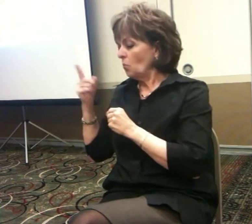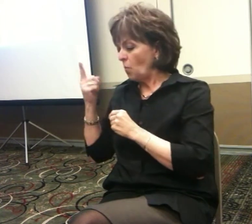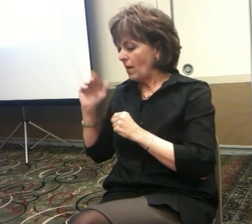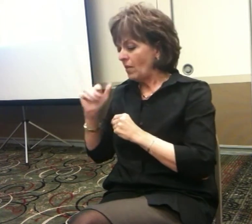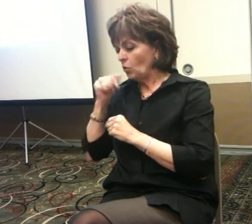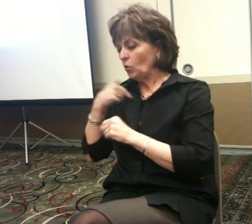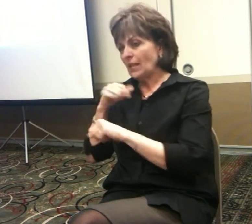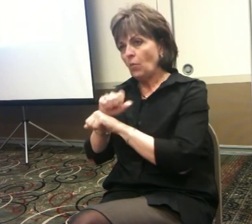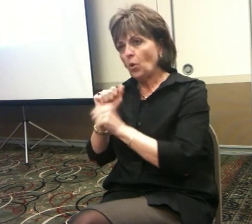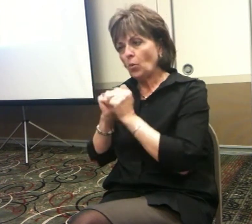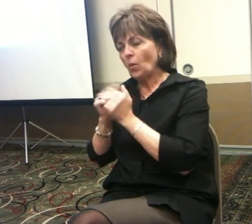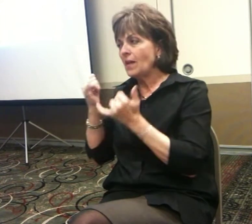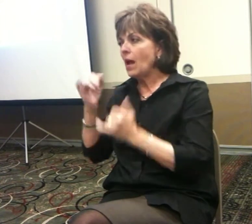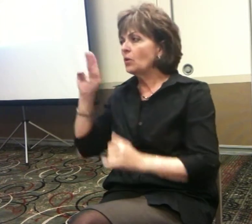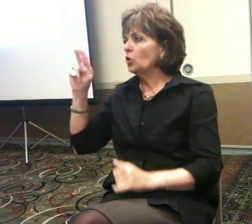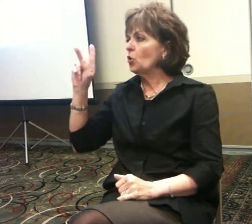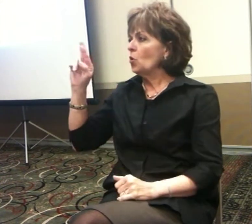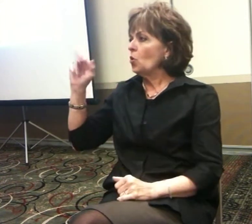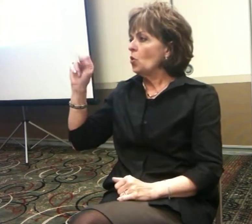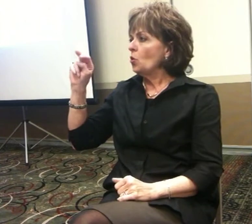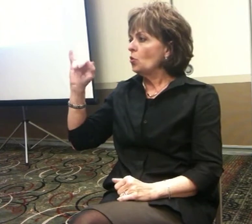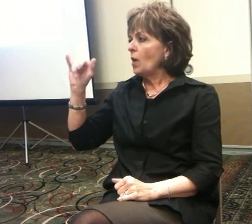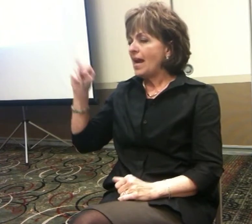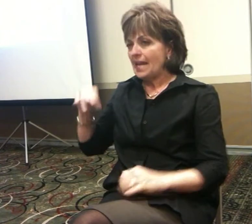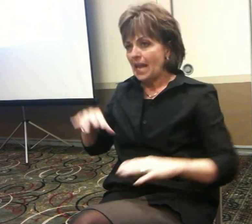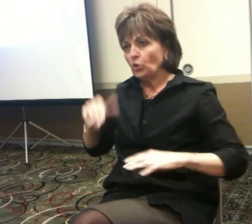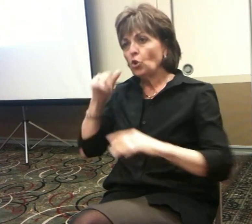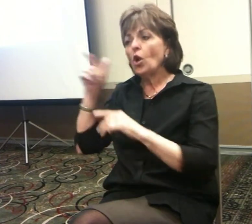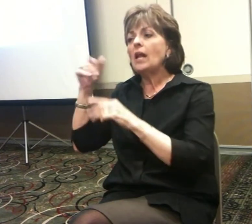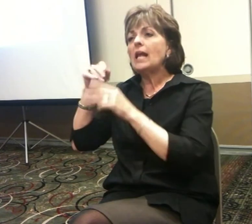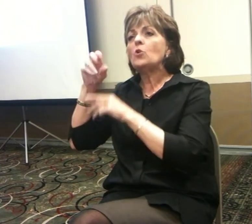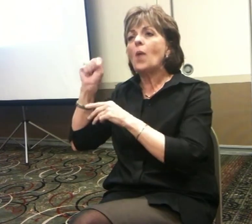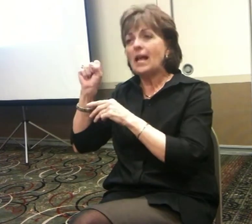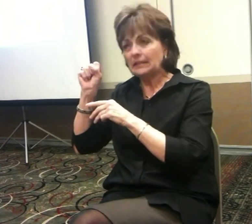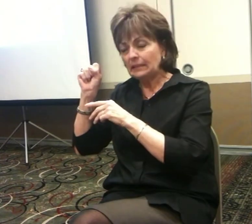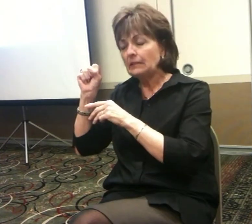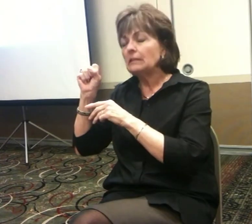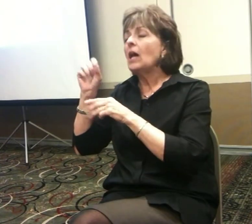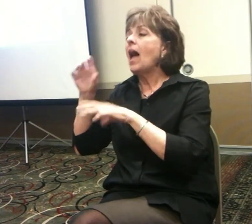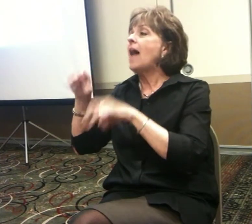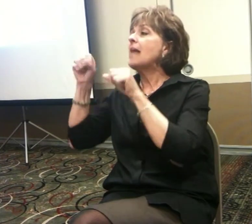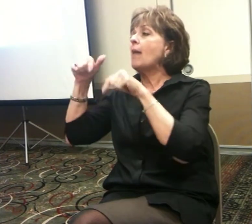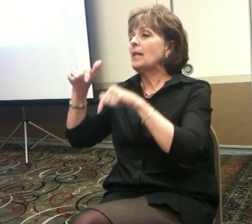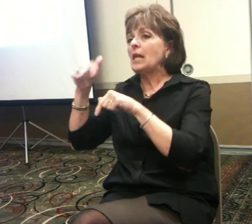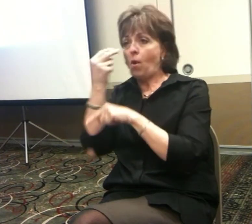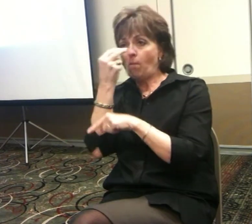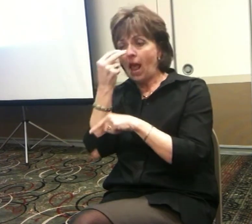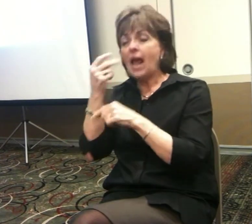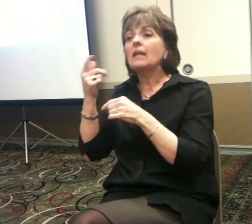now is a Ukrainian girl who came to the United States. She's adopted here, but she's blind. And she's in 4th grade now. She's having lots of